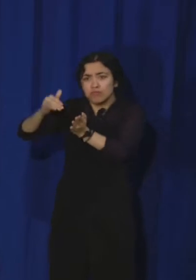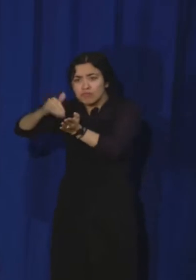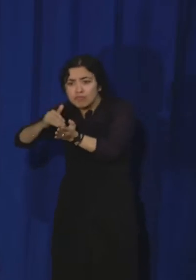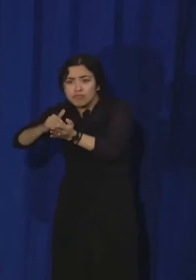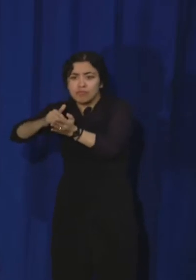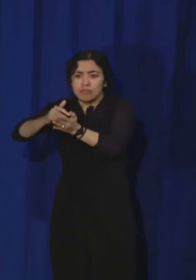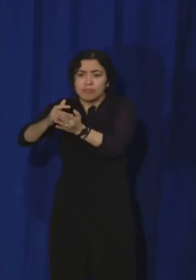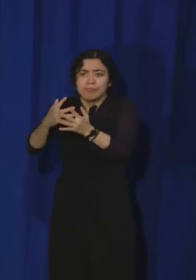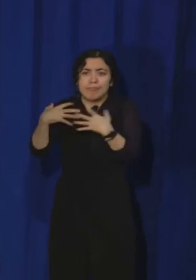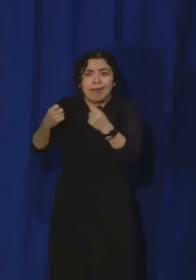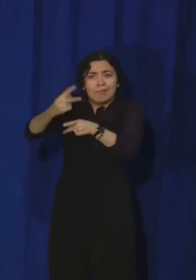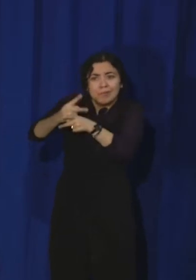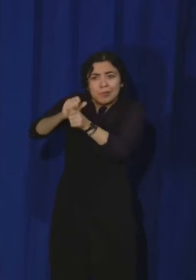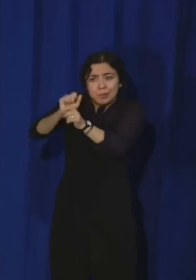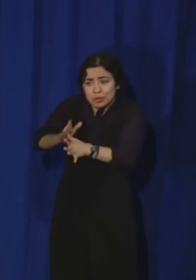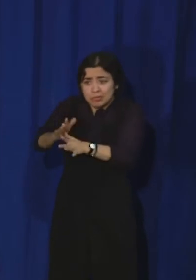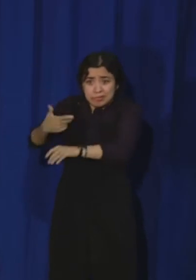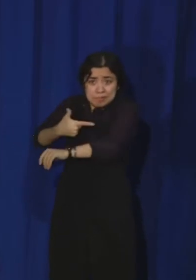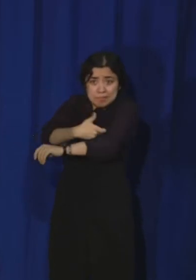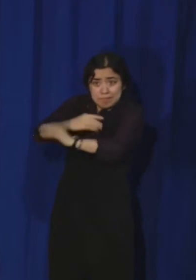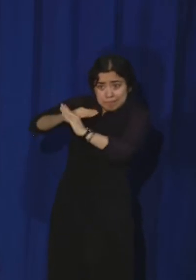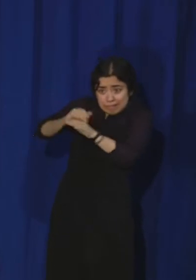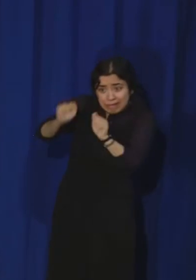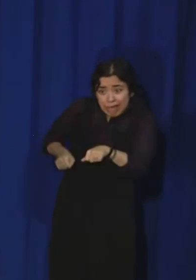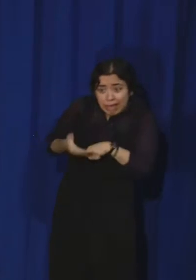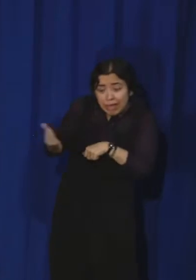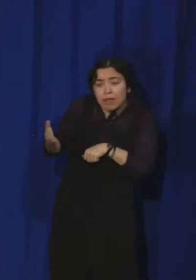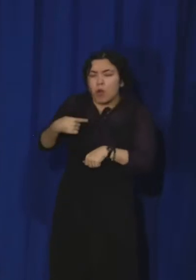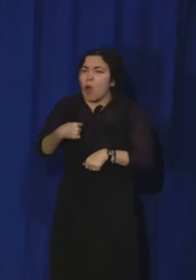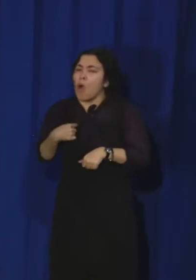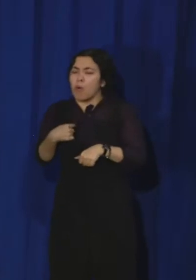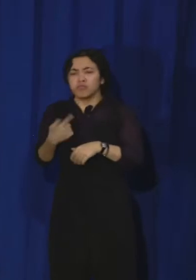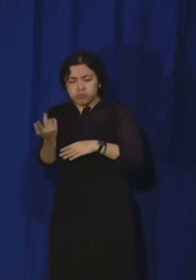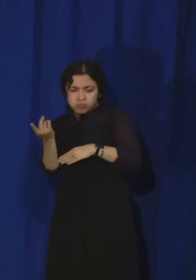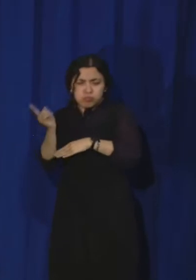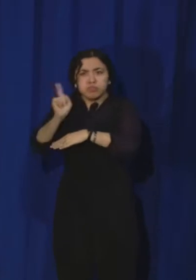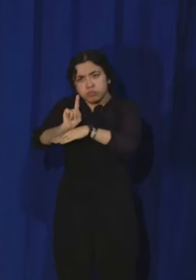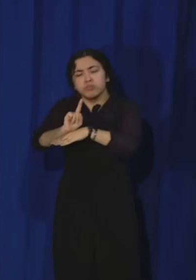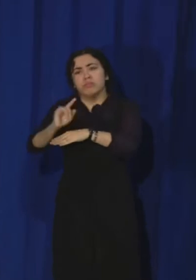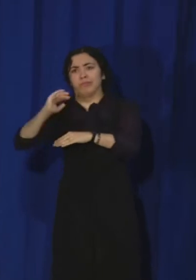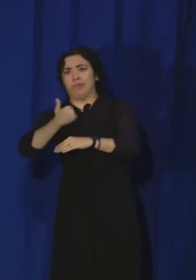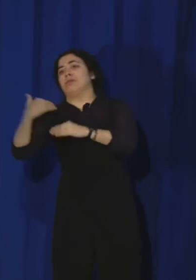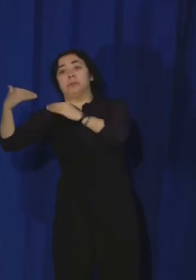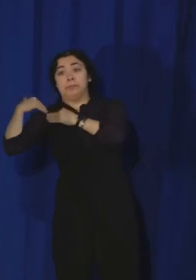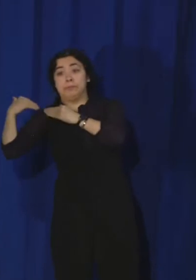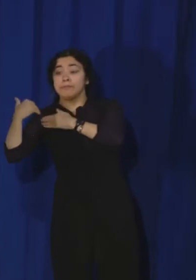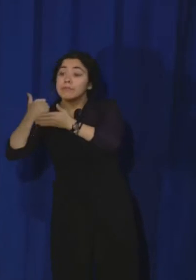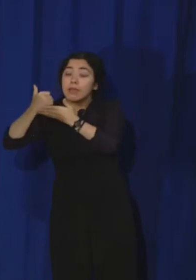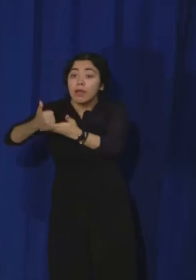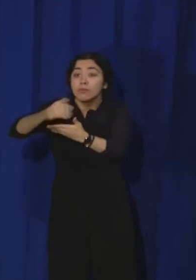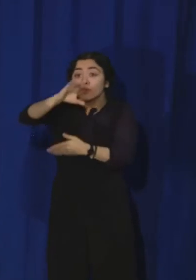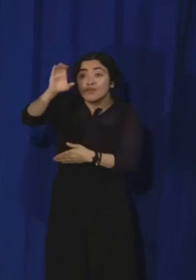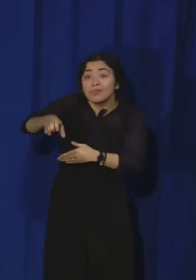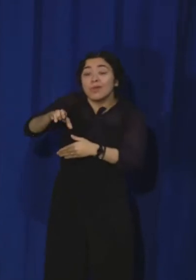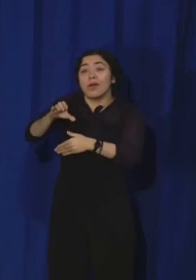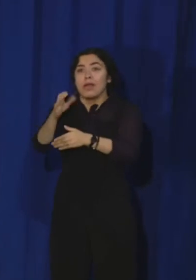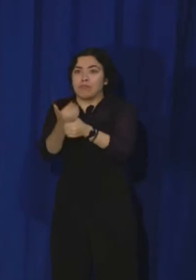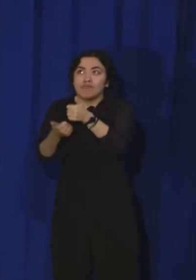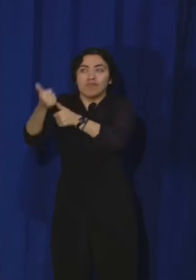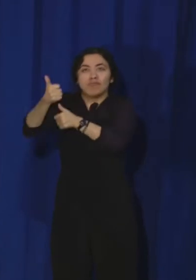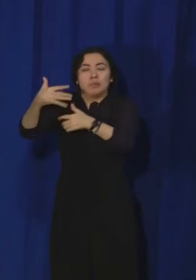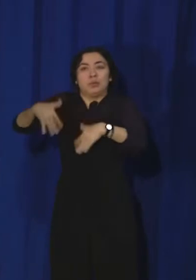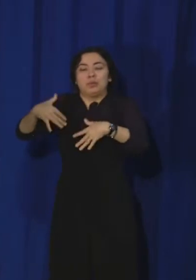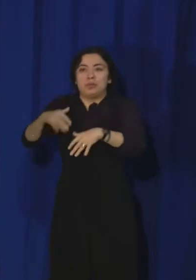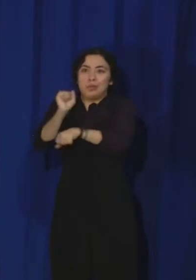core meeting of our responsibility to help all of Chicago and all of the healthcare workers that are out there. What I can tell you from just